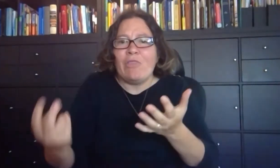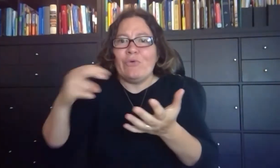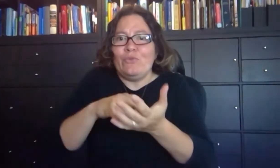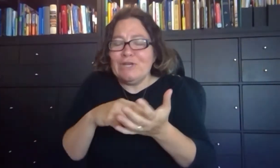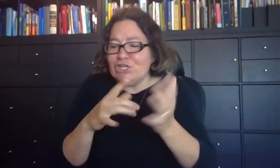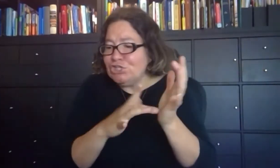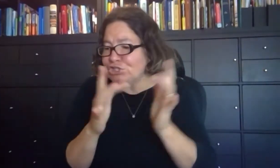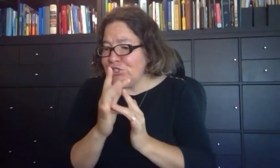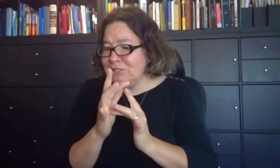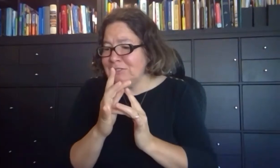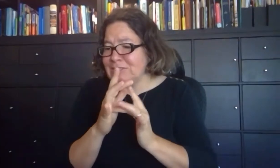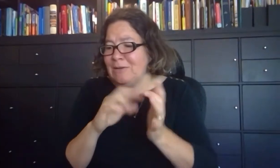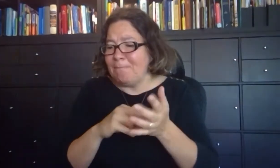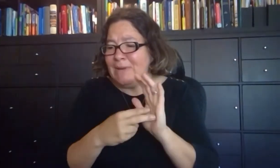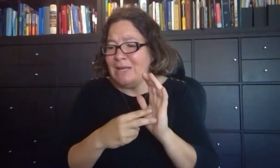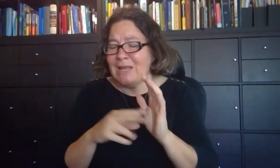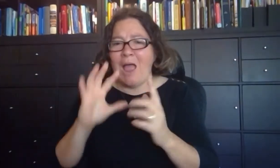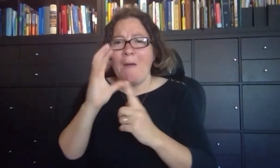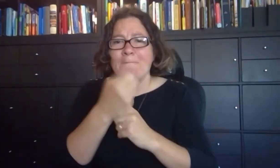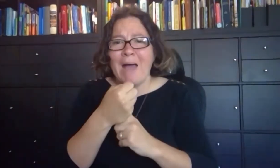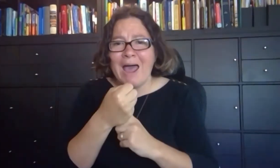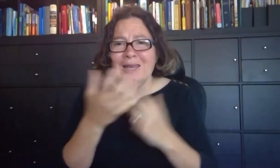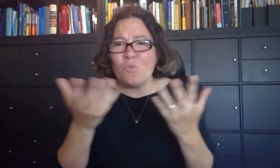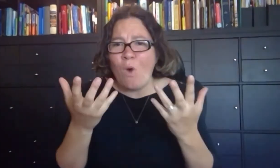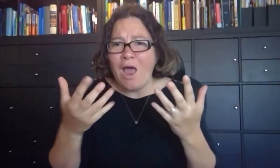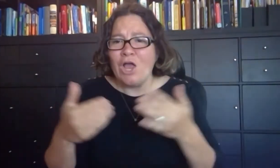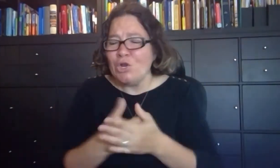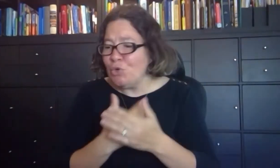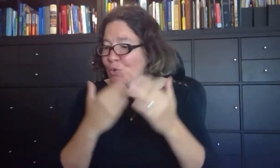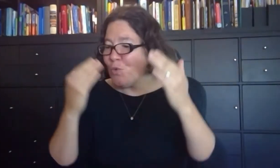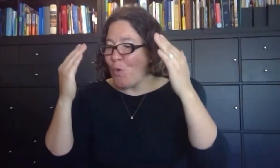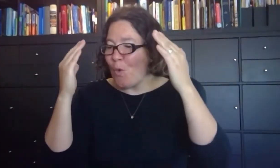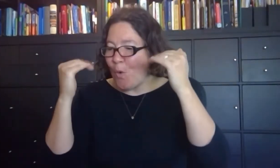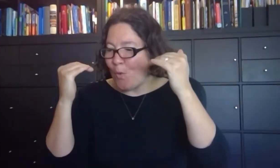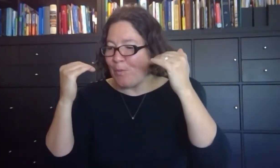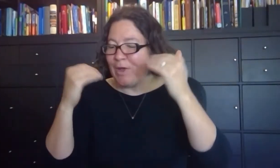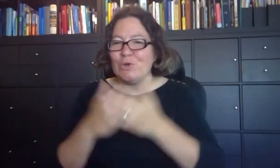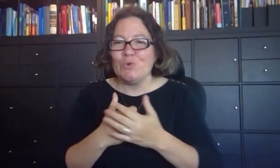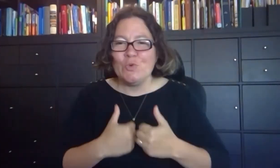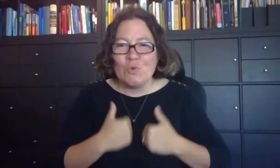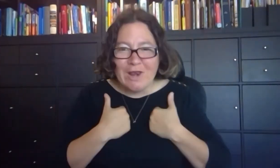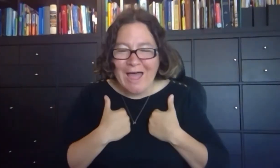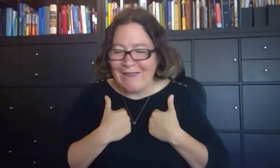Not only miss Jesus, but we miss everything that the risen Jesus